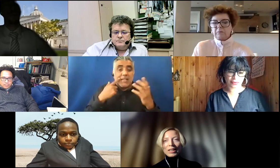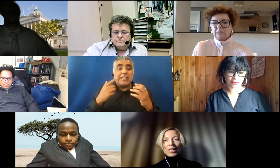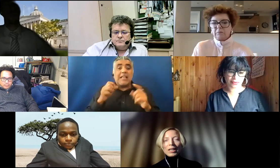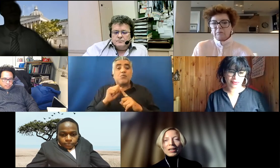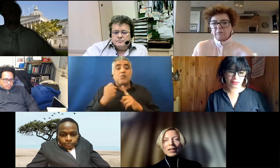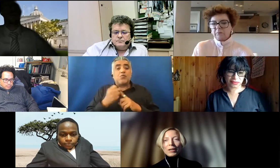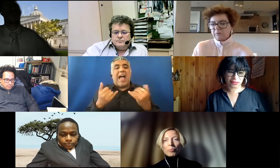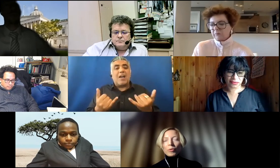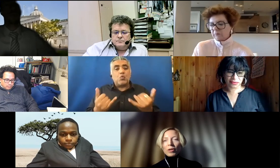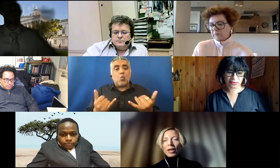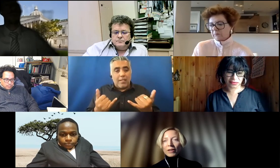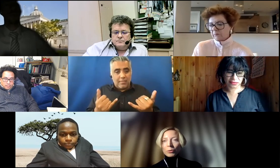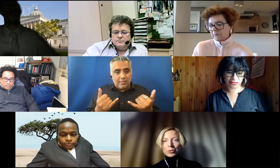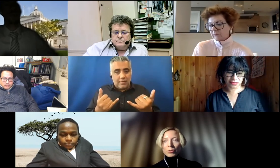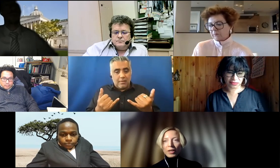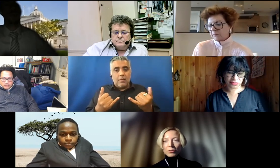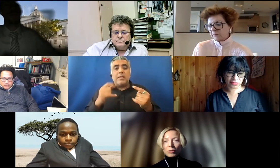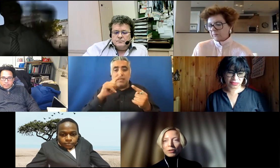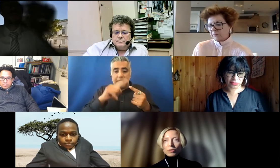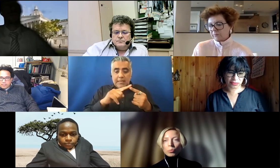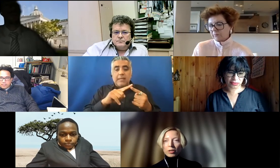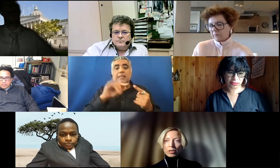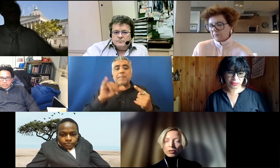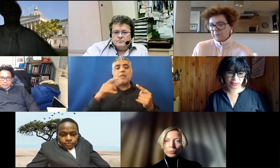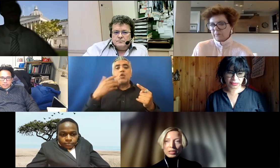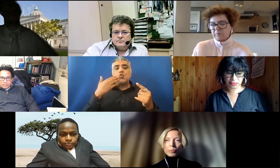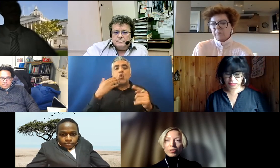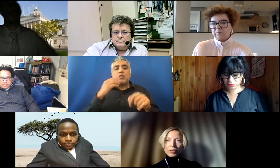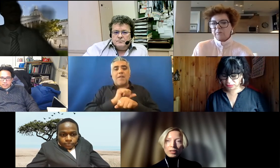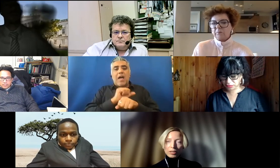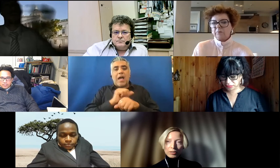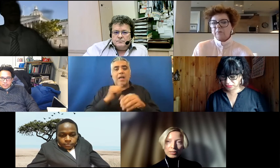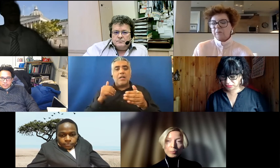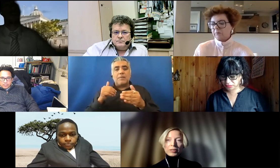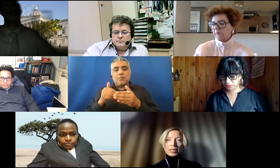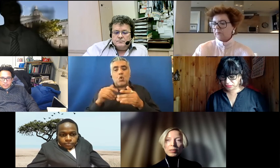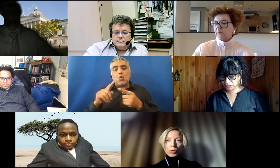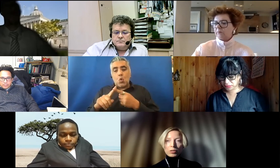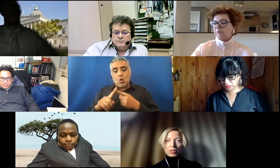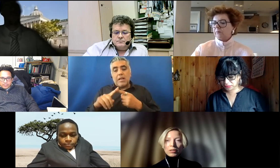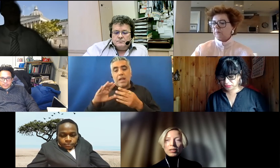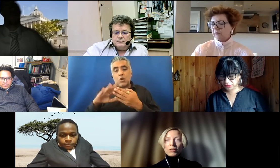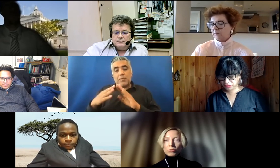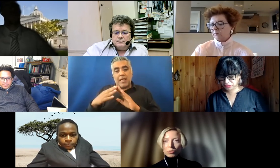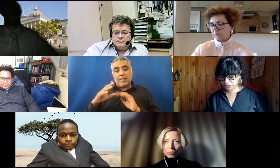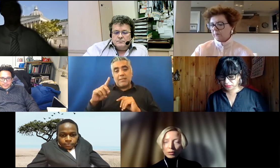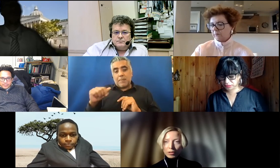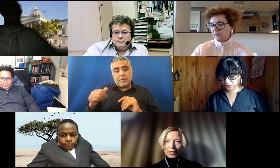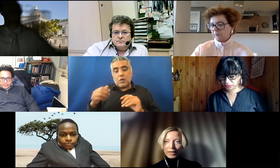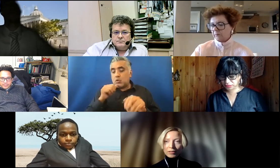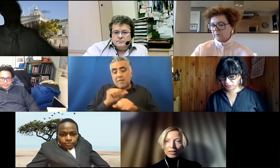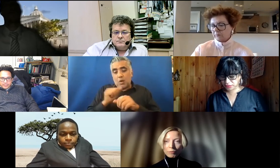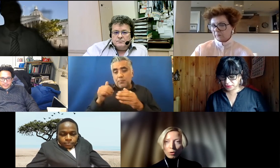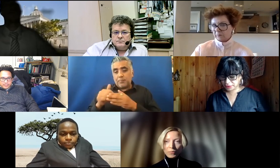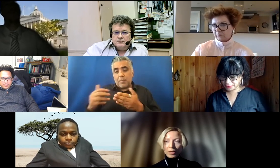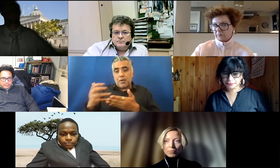situation. And also they don't work closely with the disability community to